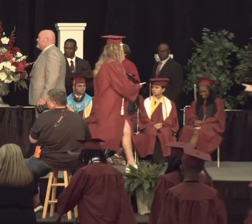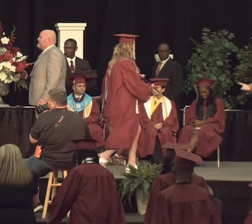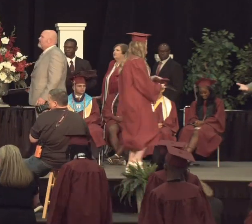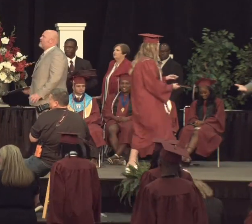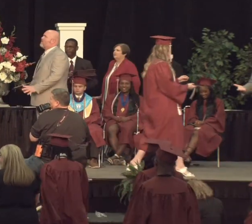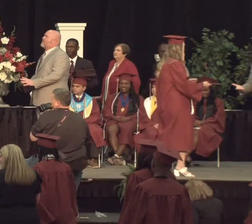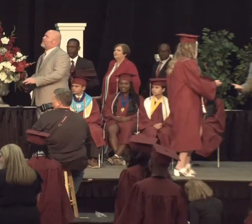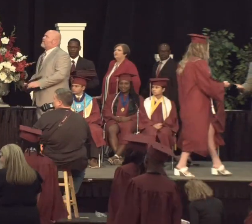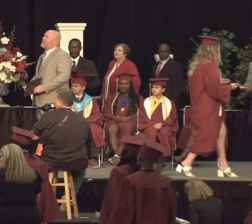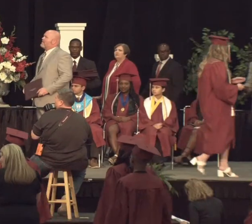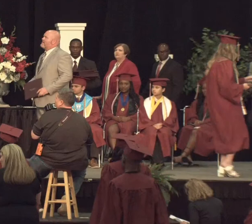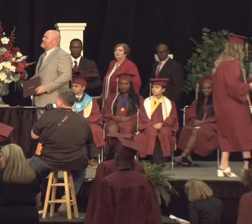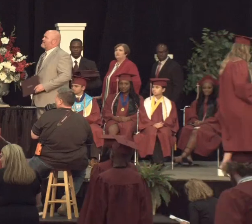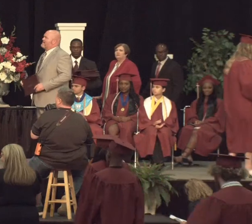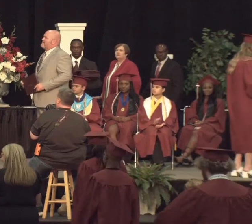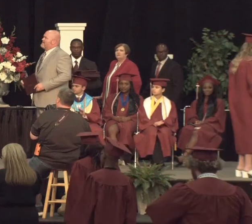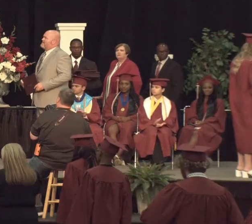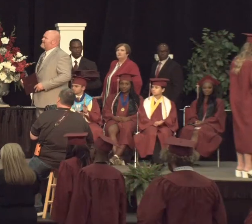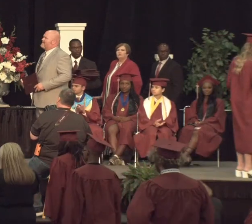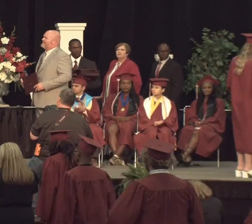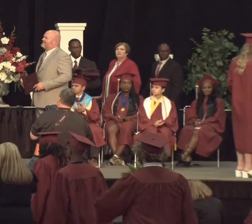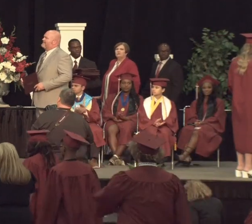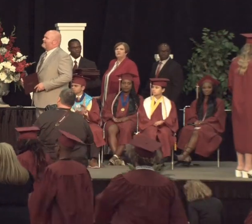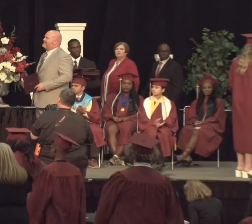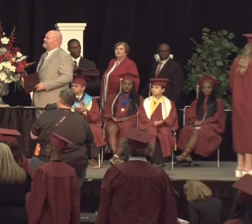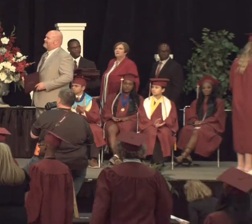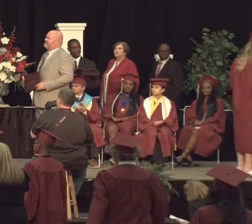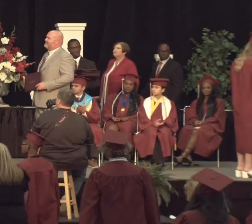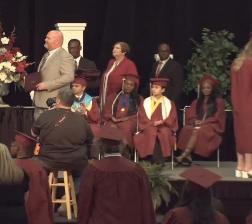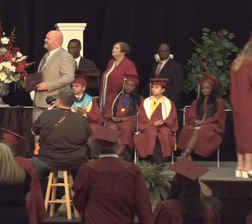Aja Sanchez, cum laude.